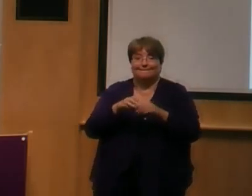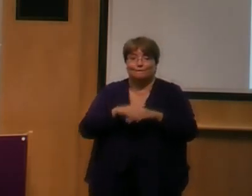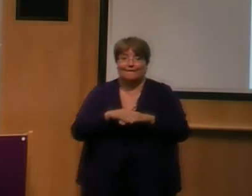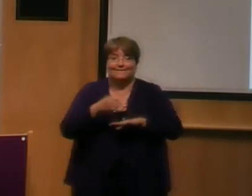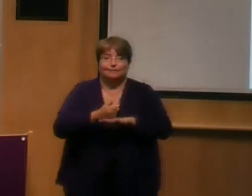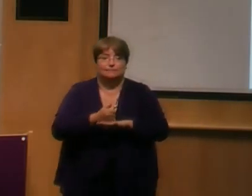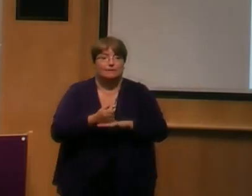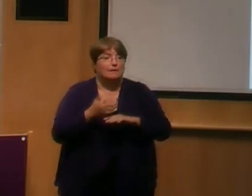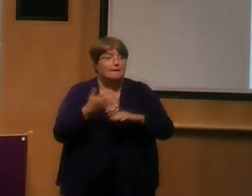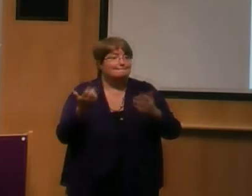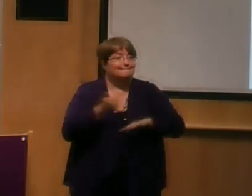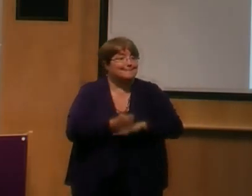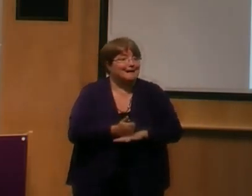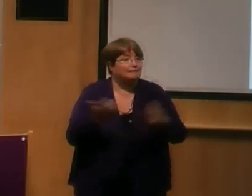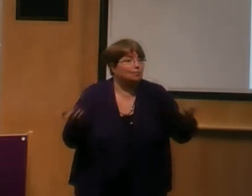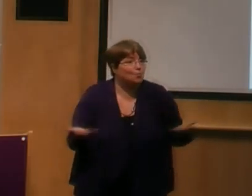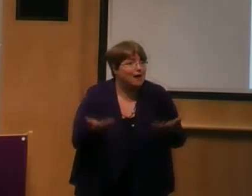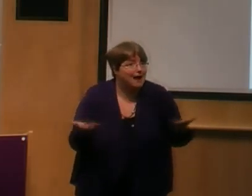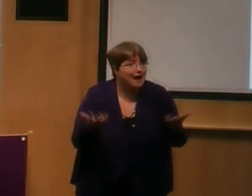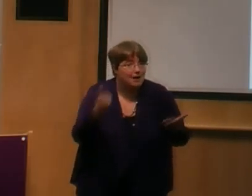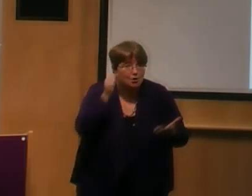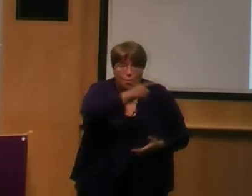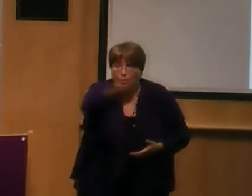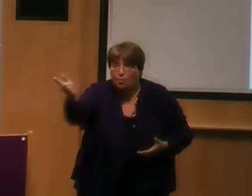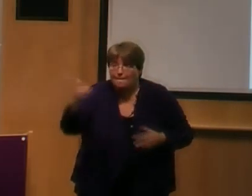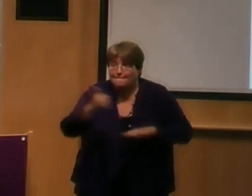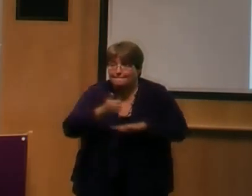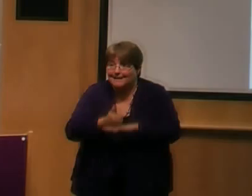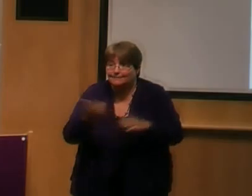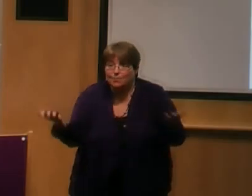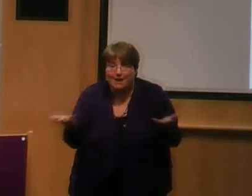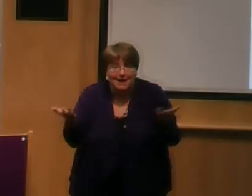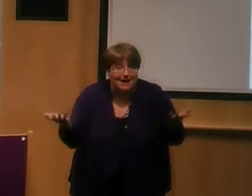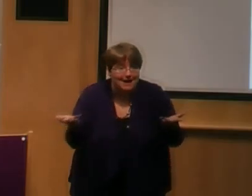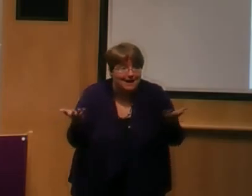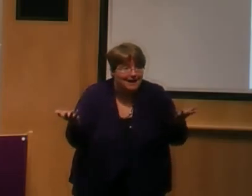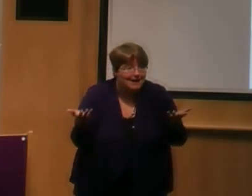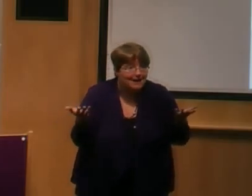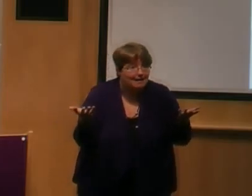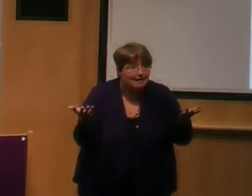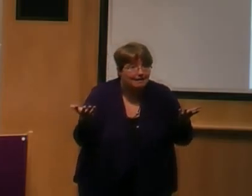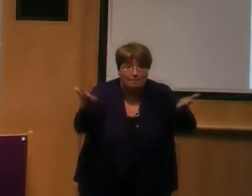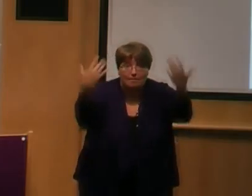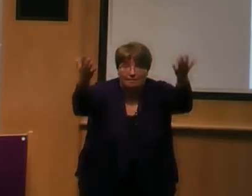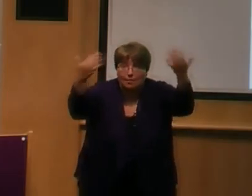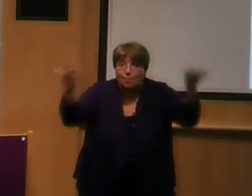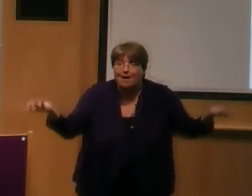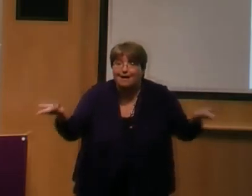So it's the management of the foundation. What are they based? Is anybody who really actually based? Not for